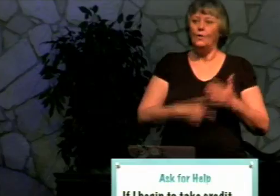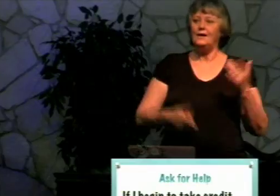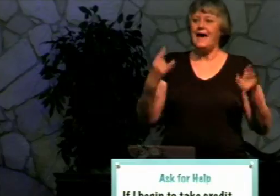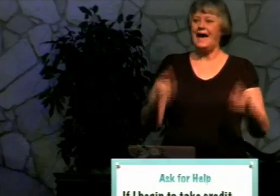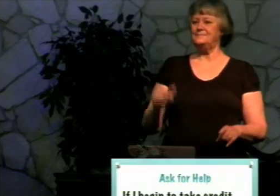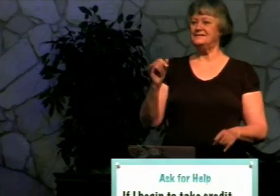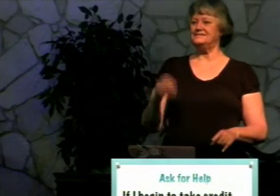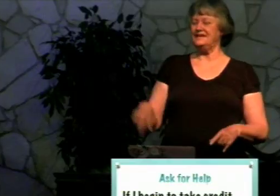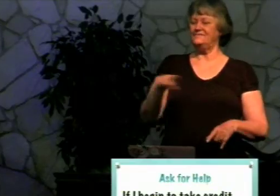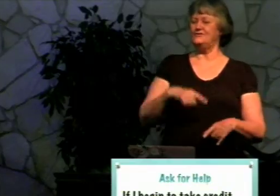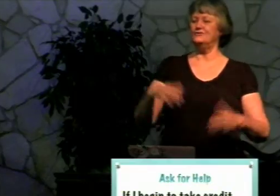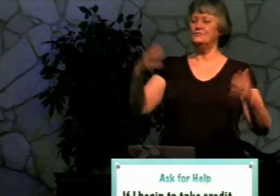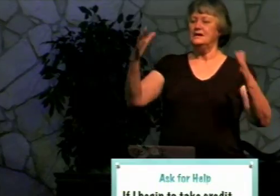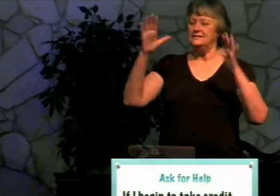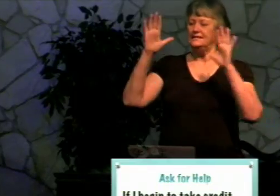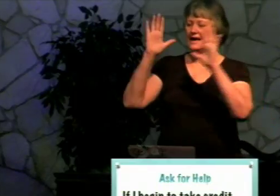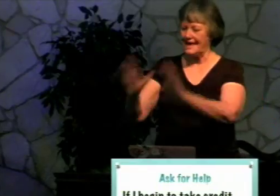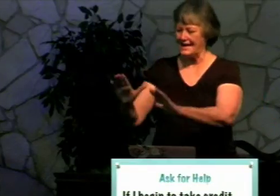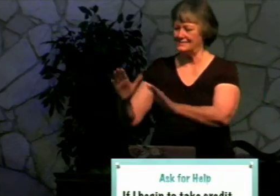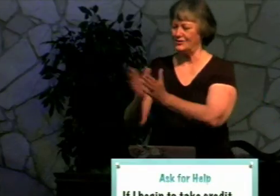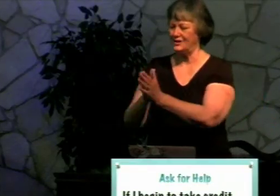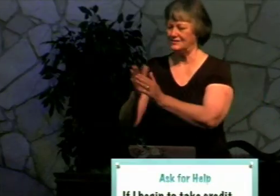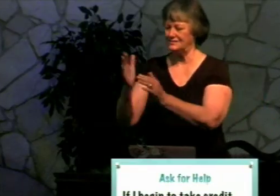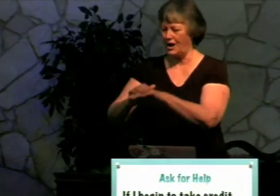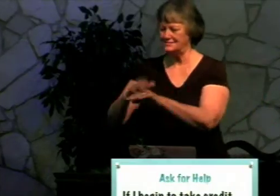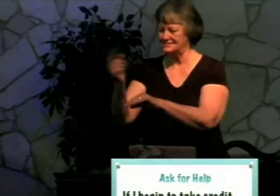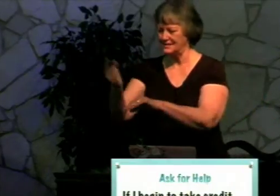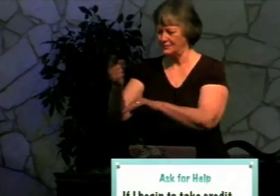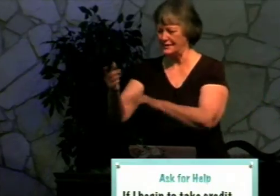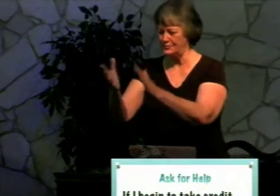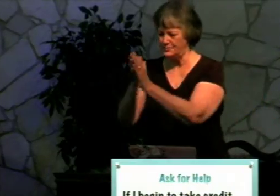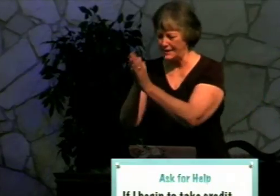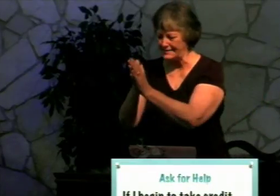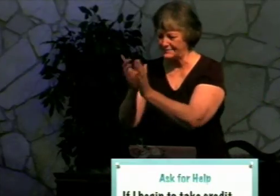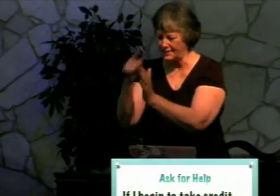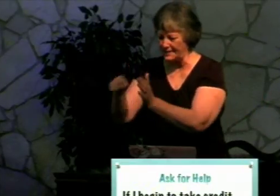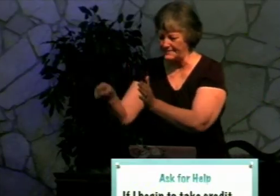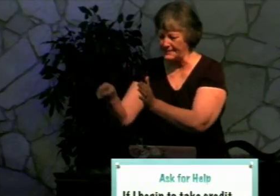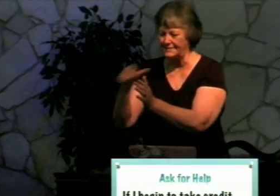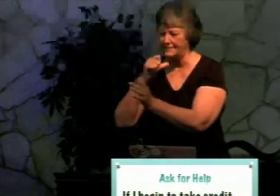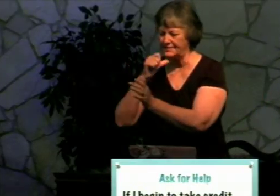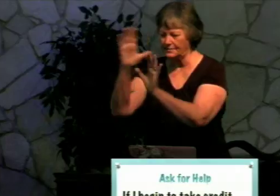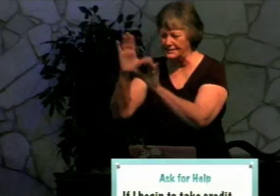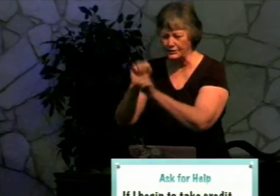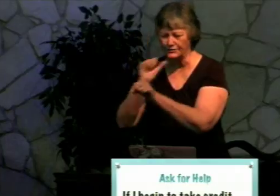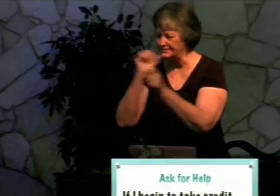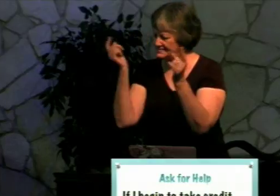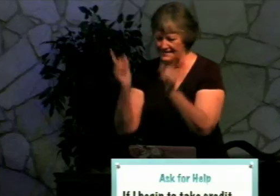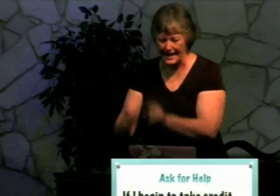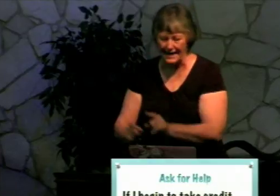What happens if you lay hands on someone and you pray for them and their miracle doesn't